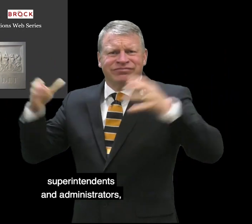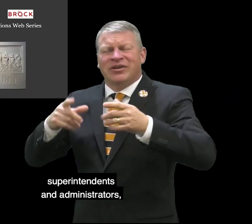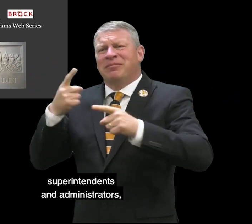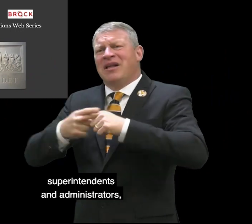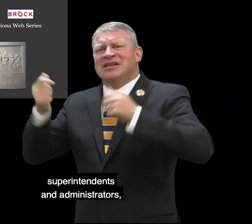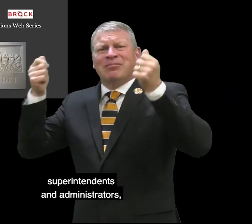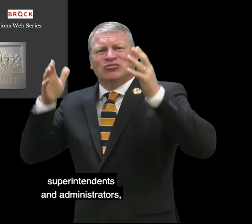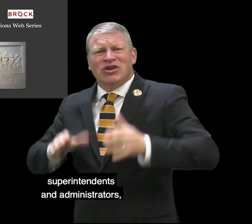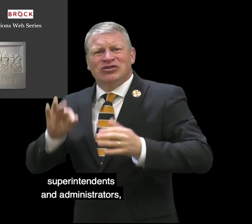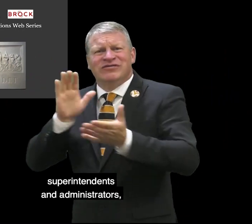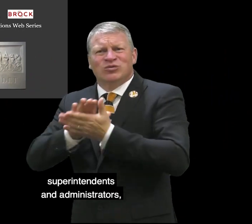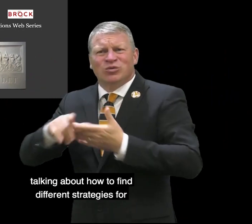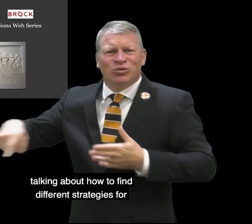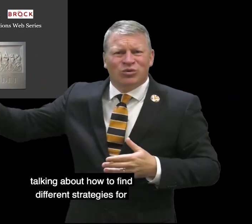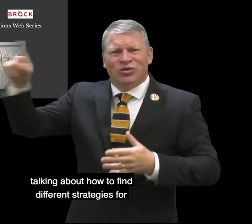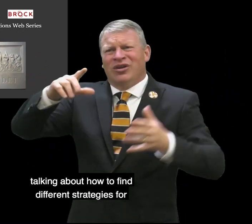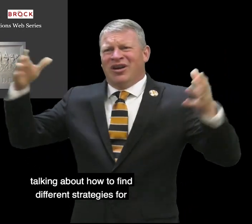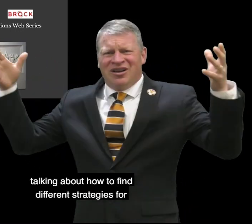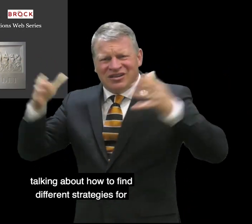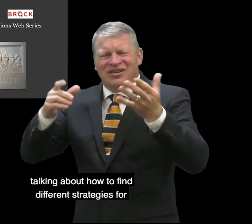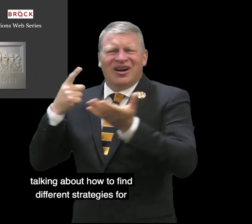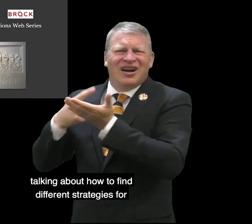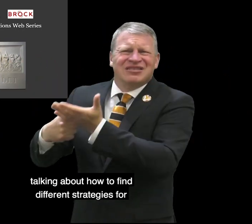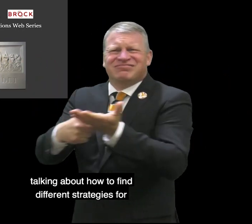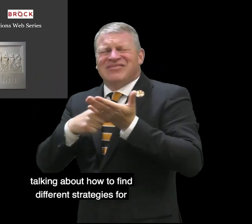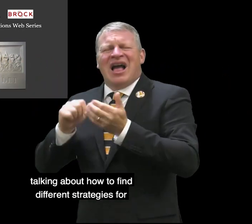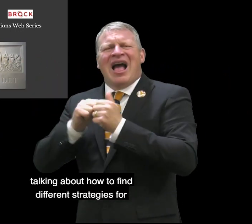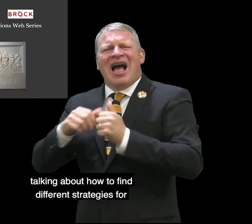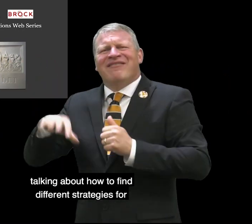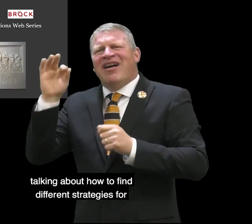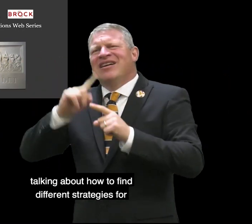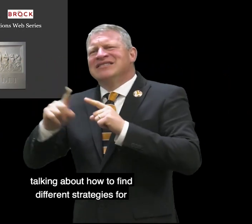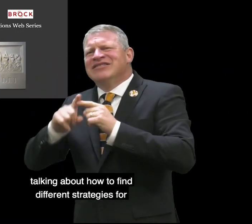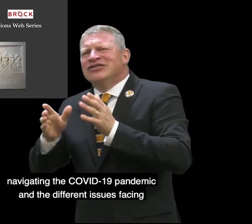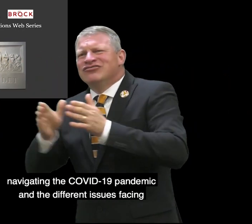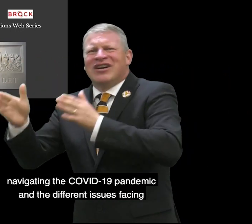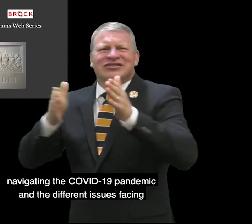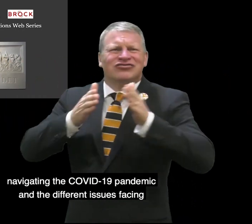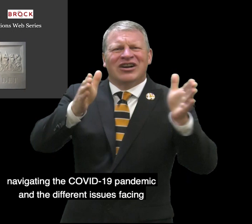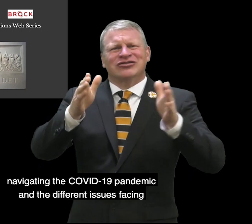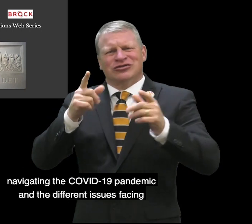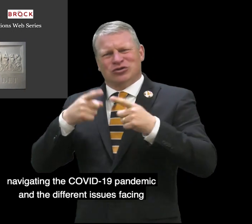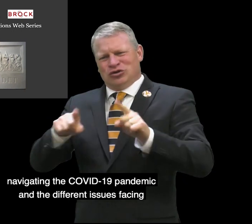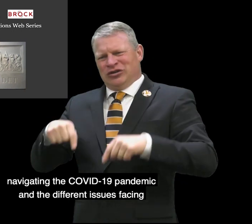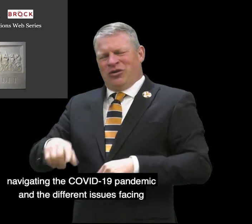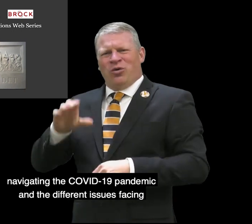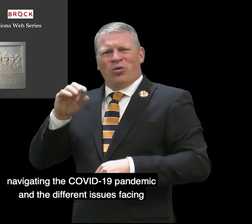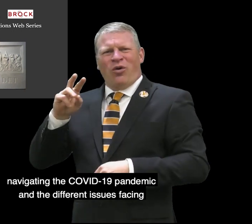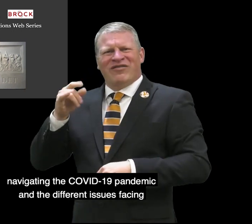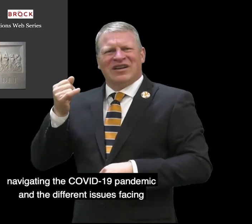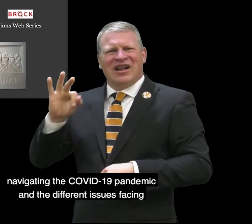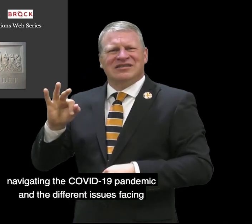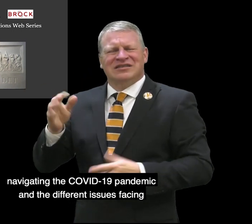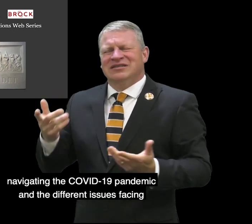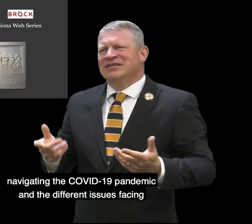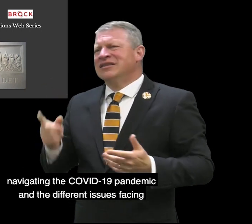of various deaf school superintendents and administrators talking about how to find different strategies for navigating the